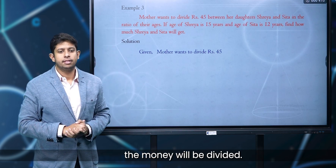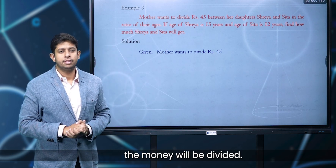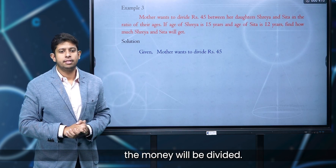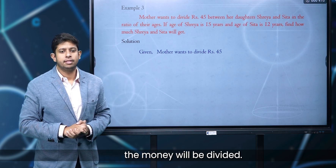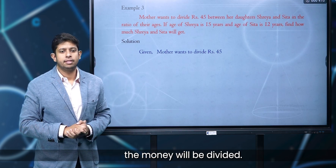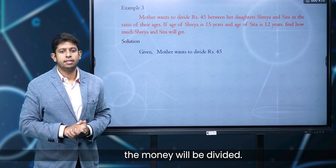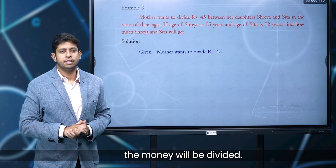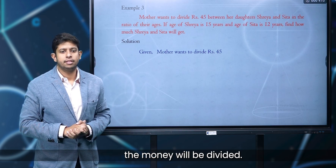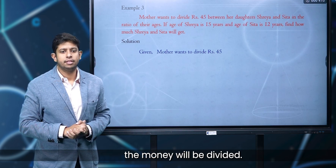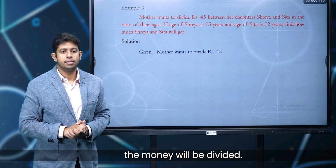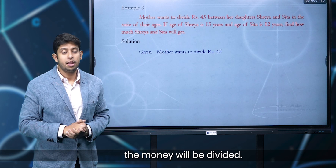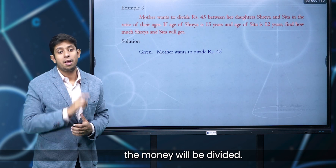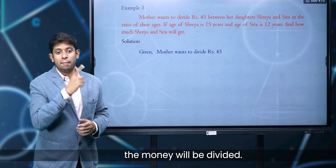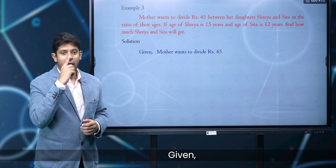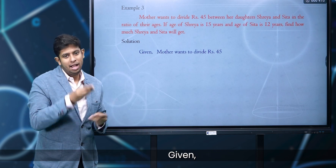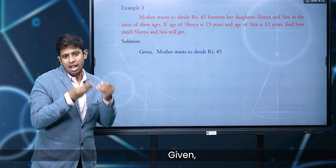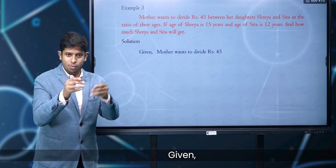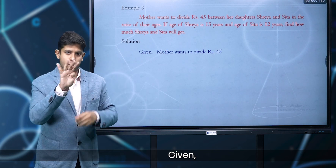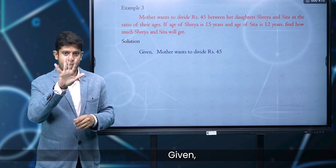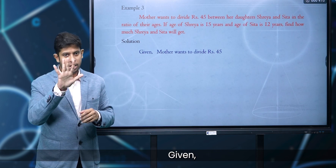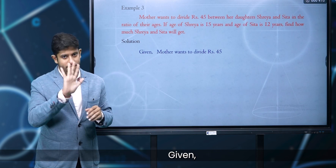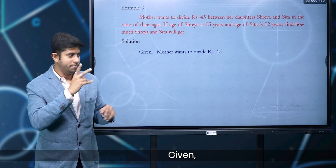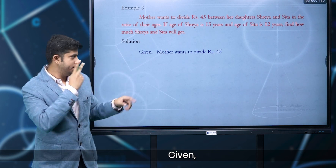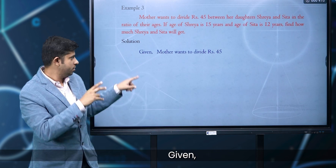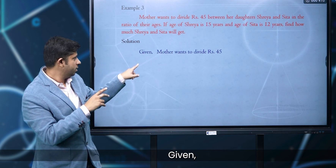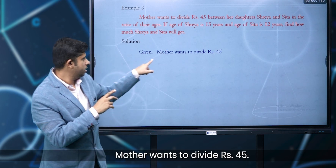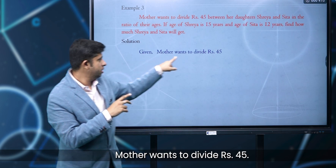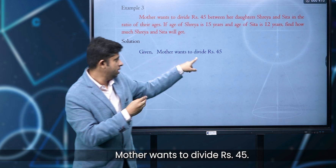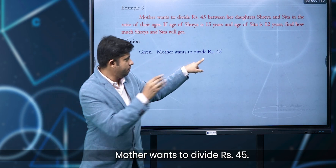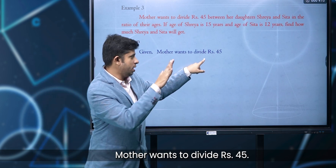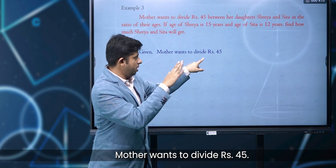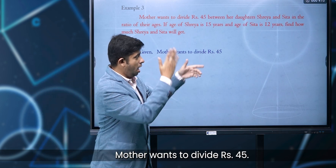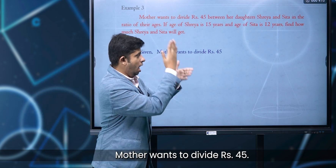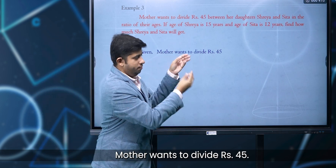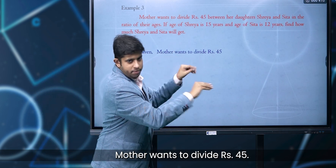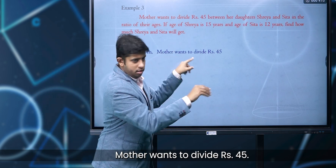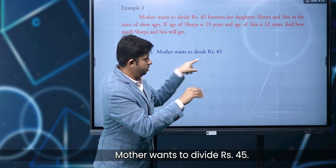money will be divided. Given. Mother wants to divide rupees 45.